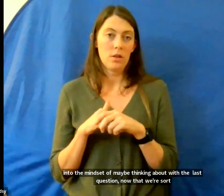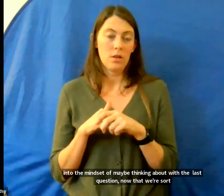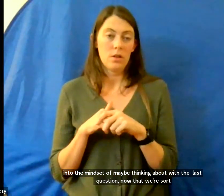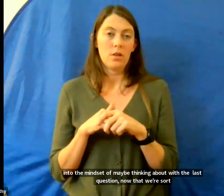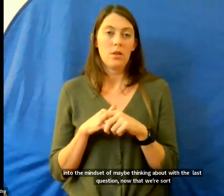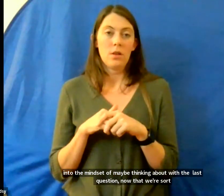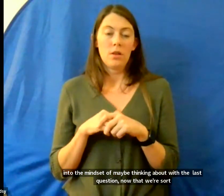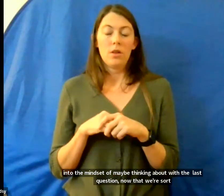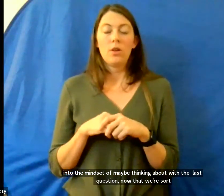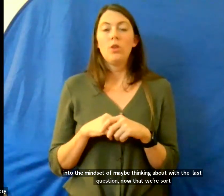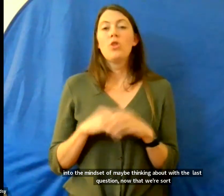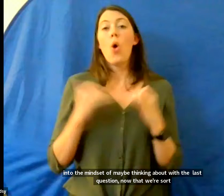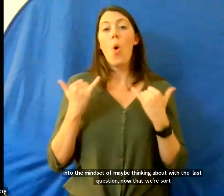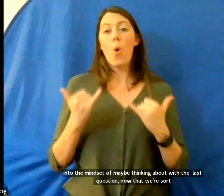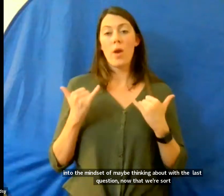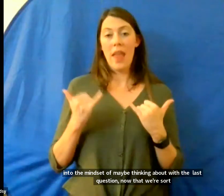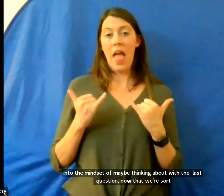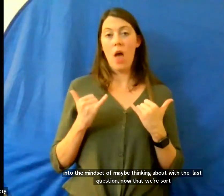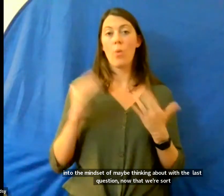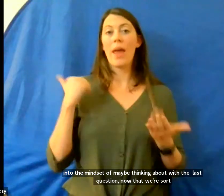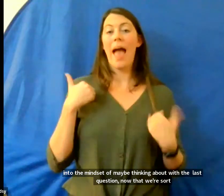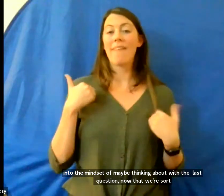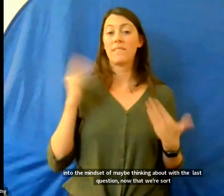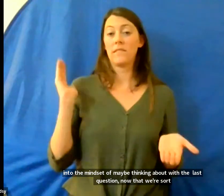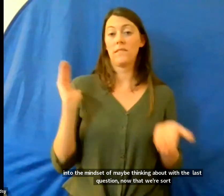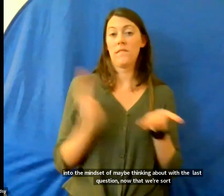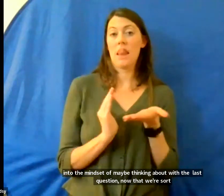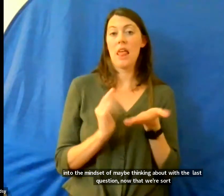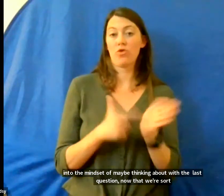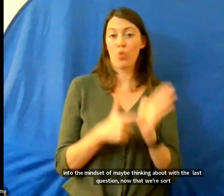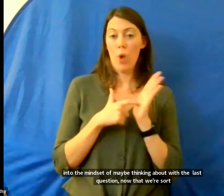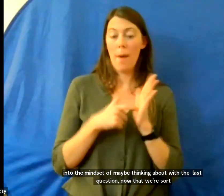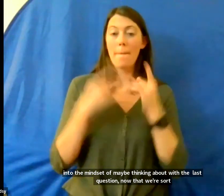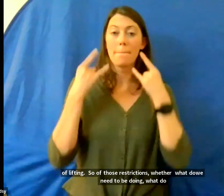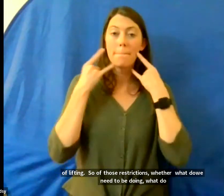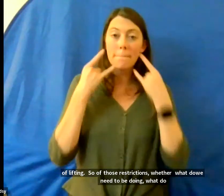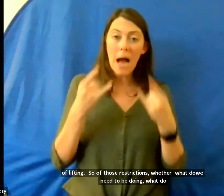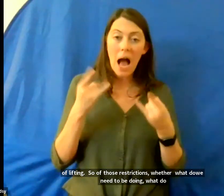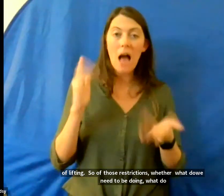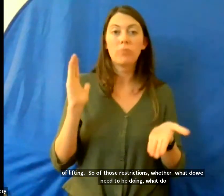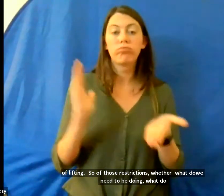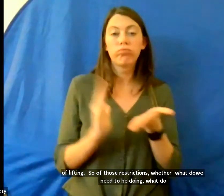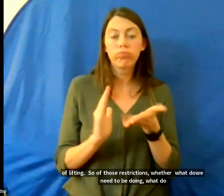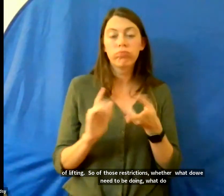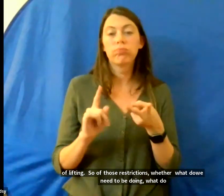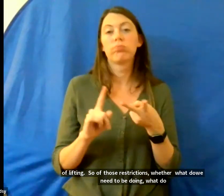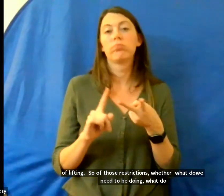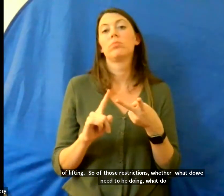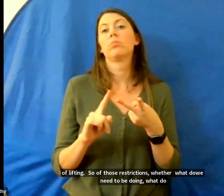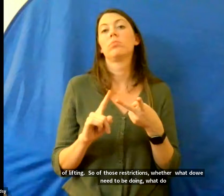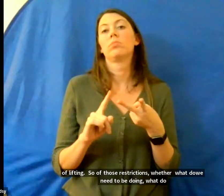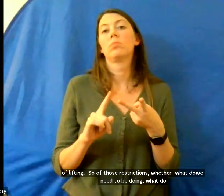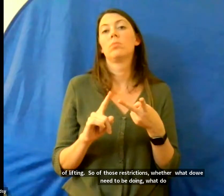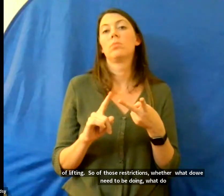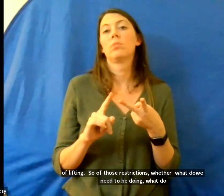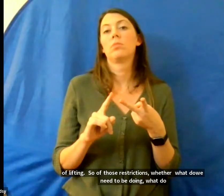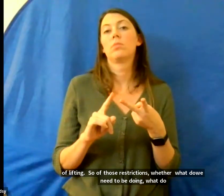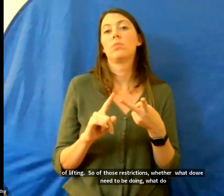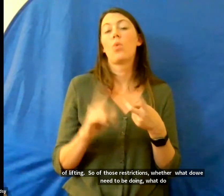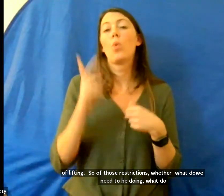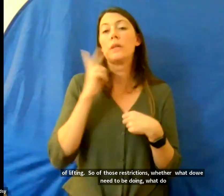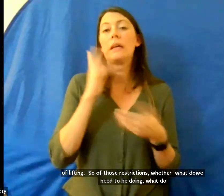what do we need to be doing? What do we need to be saying, especially to those communities that we work with?